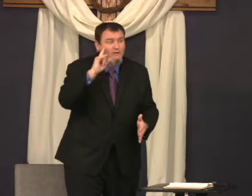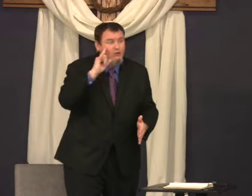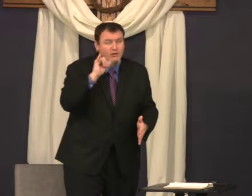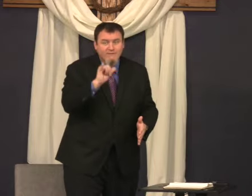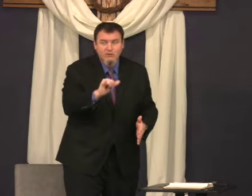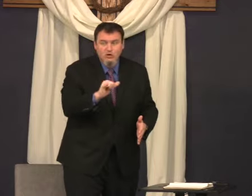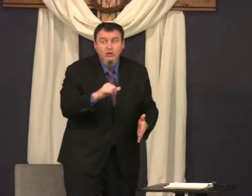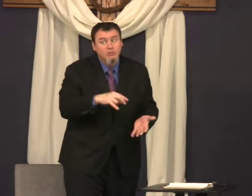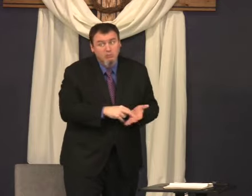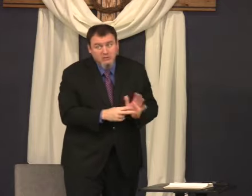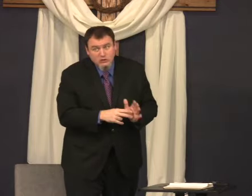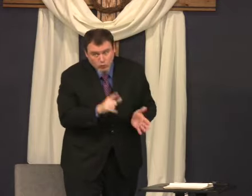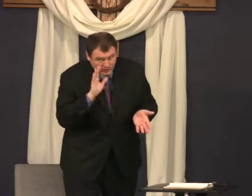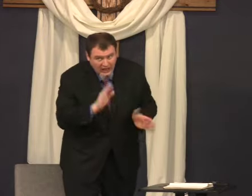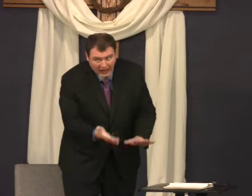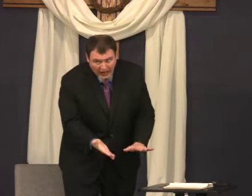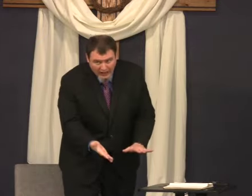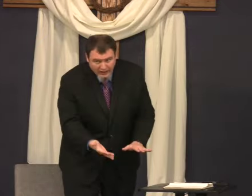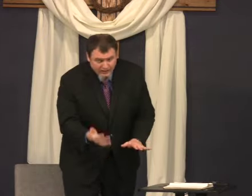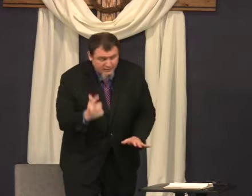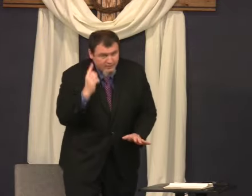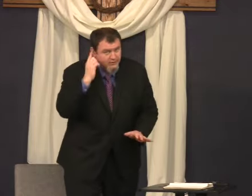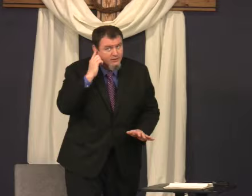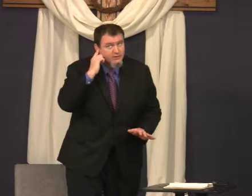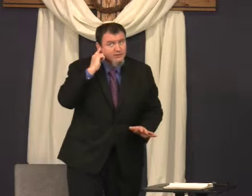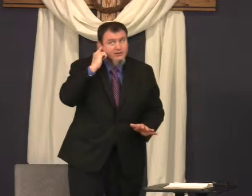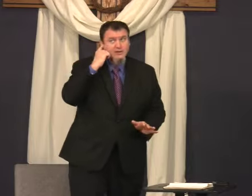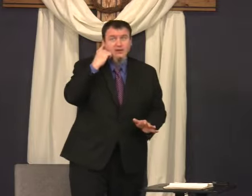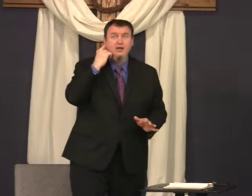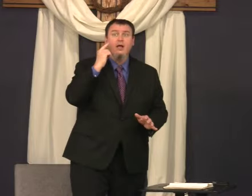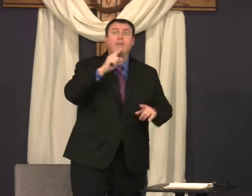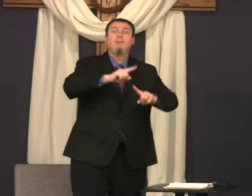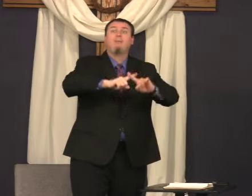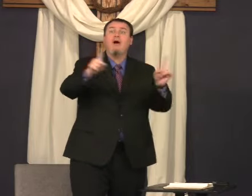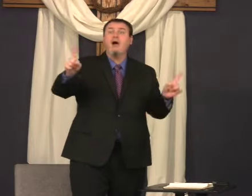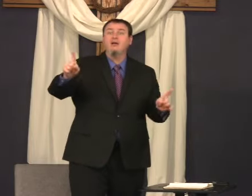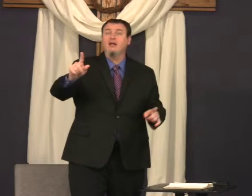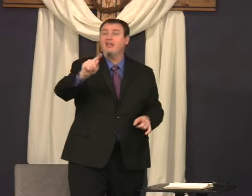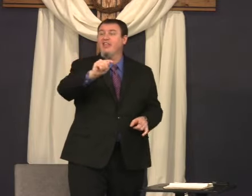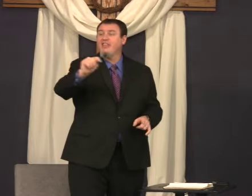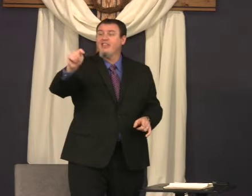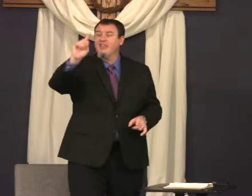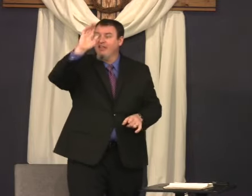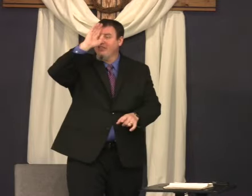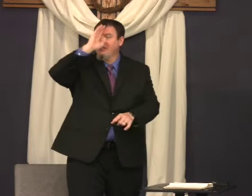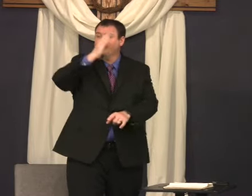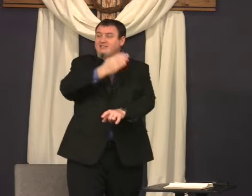The servant abideth not in the house forever, but the